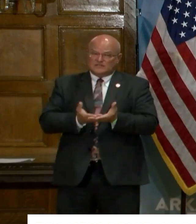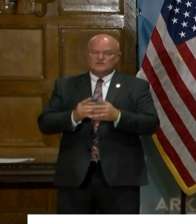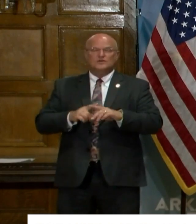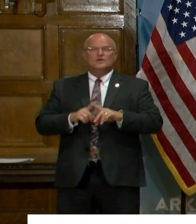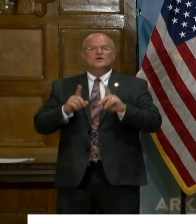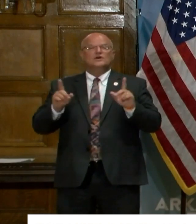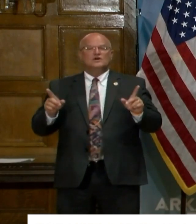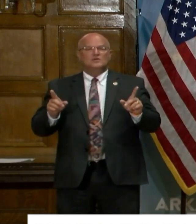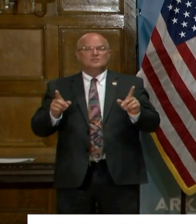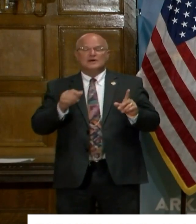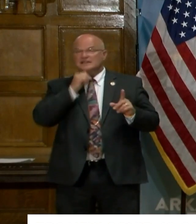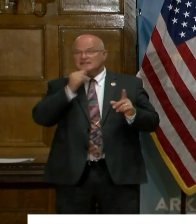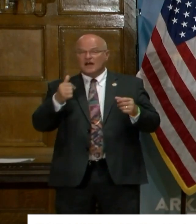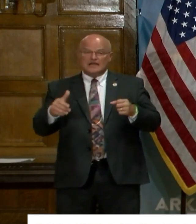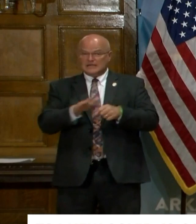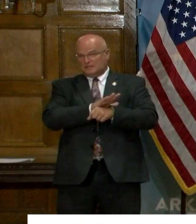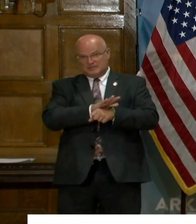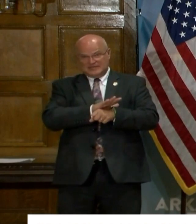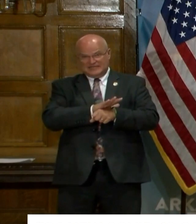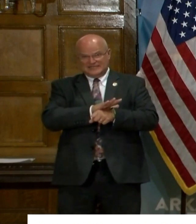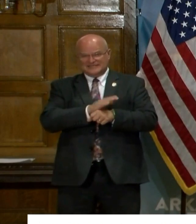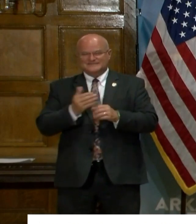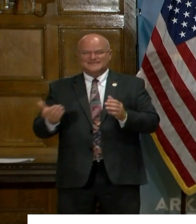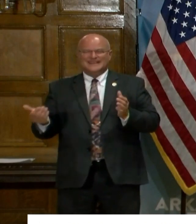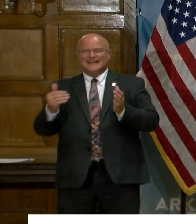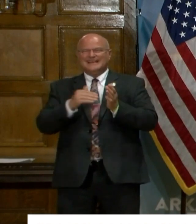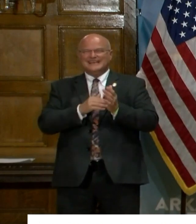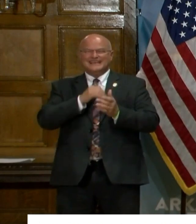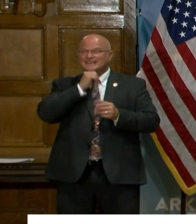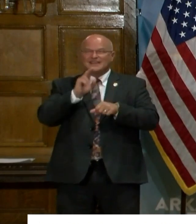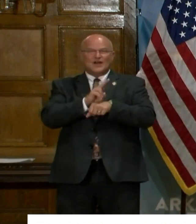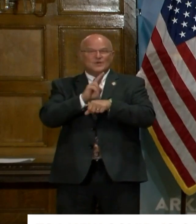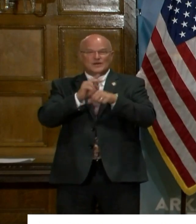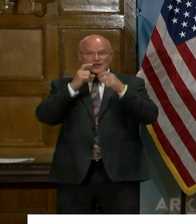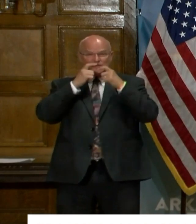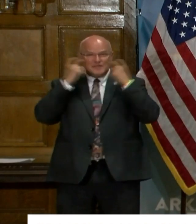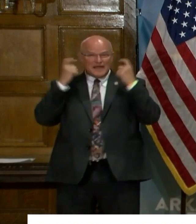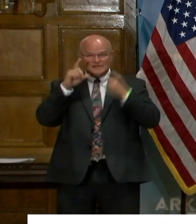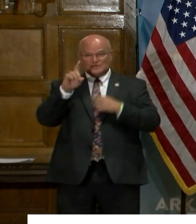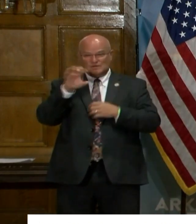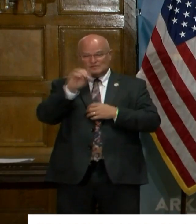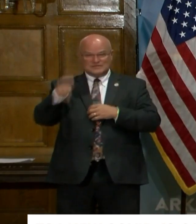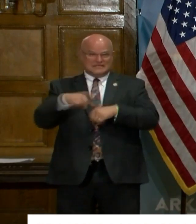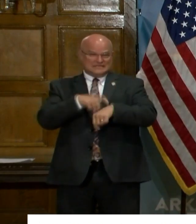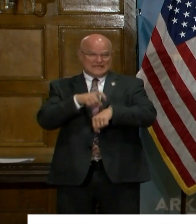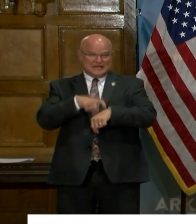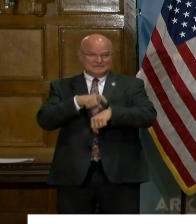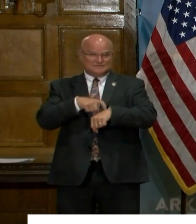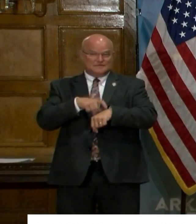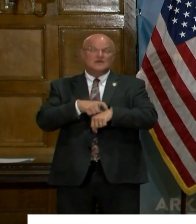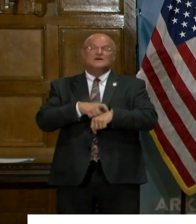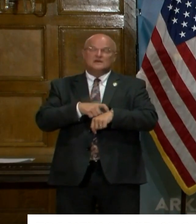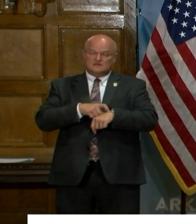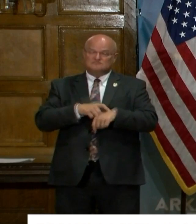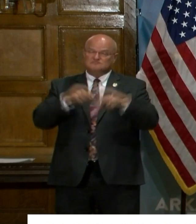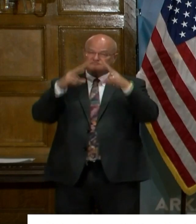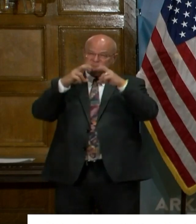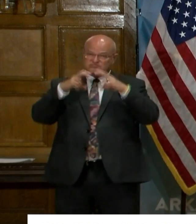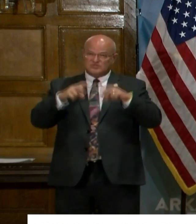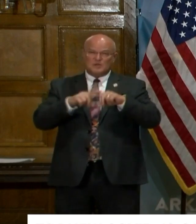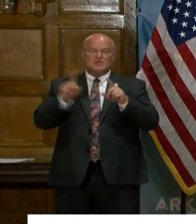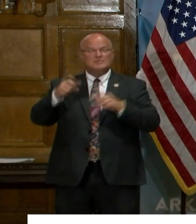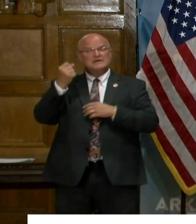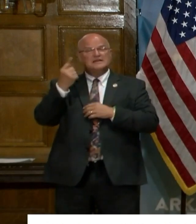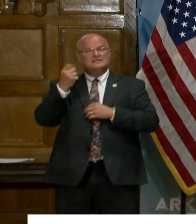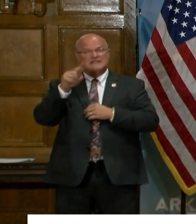but not complete. Again, they're not wearing it necessarily 100% of the time. So you can analyze, but you got